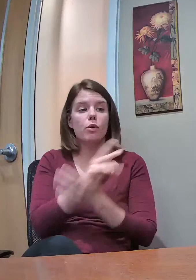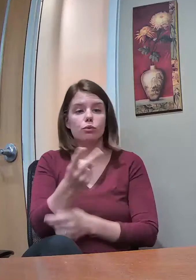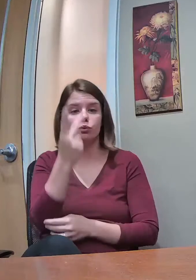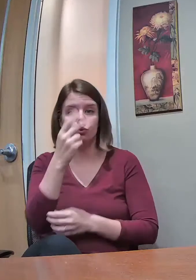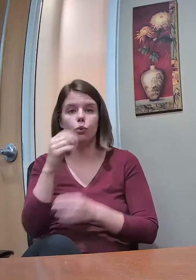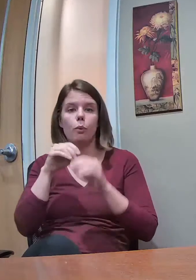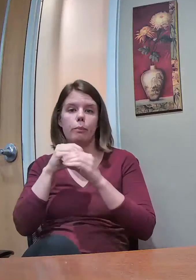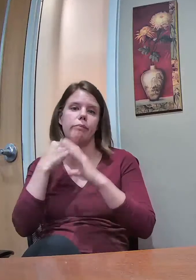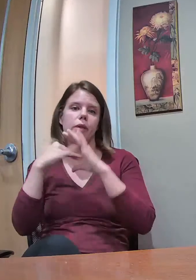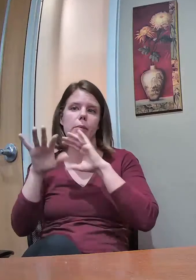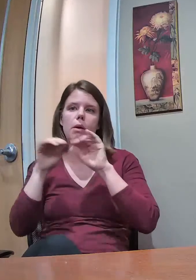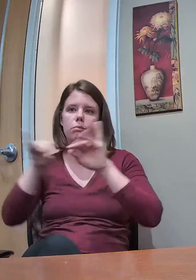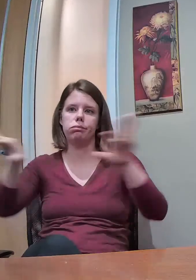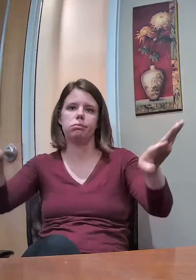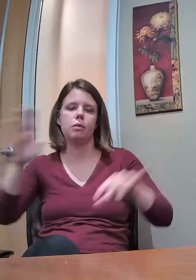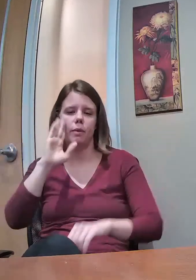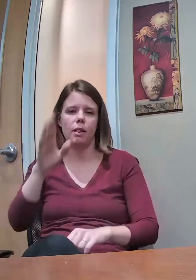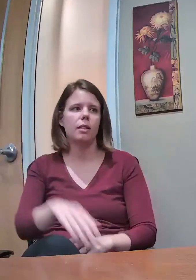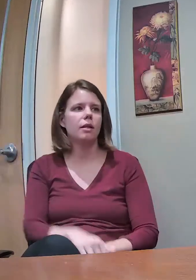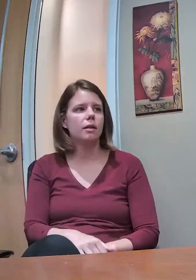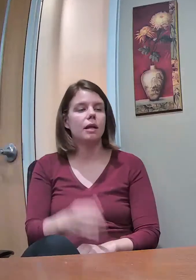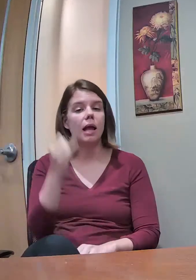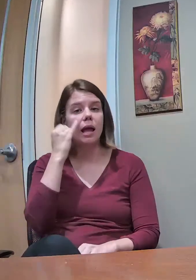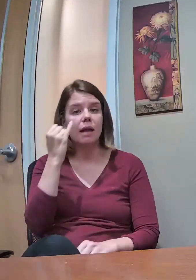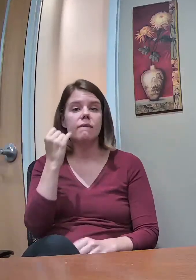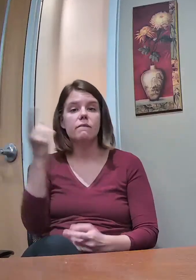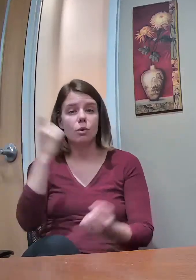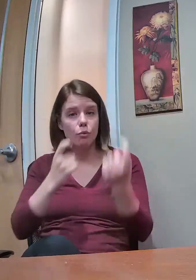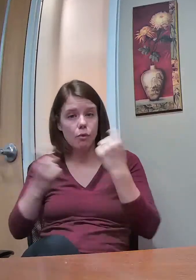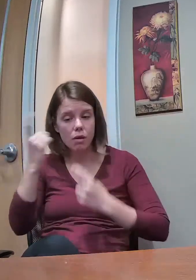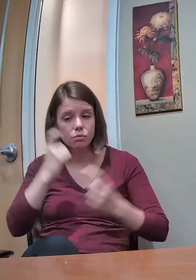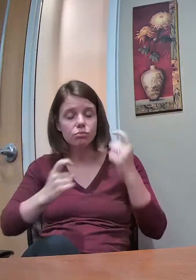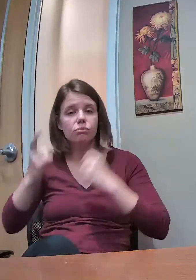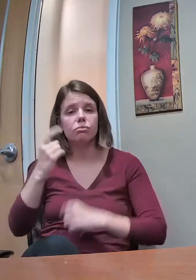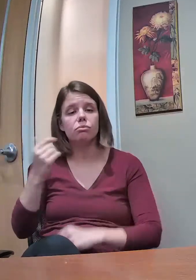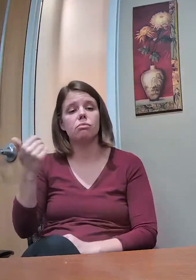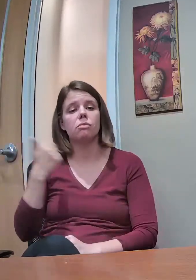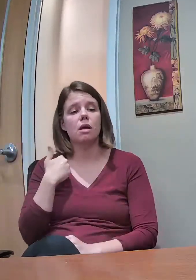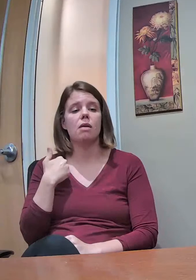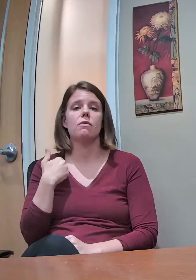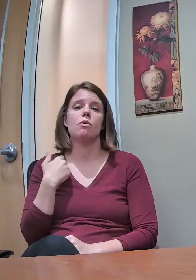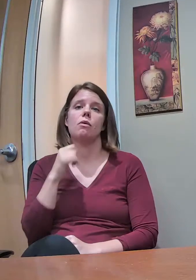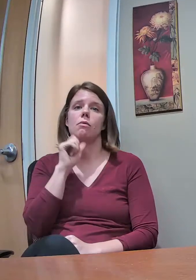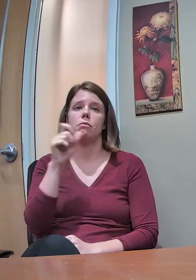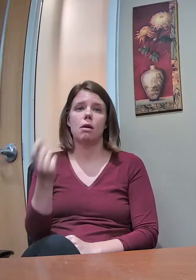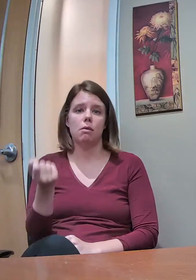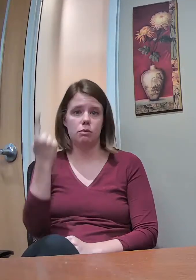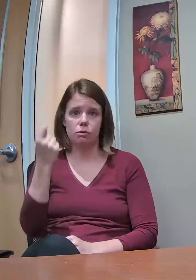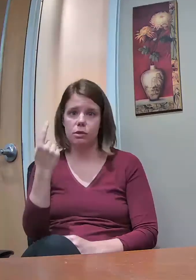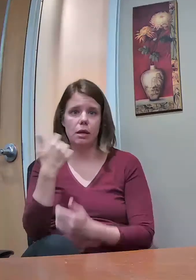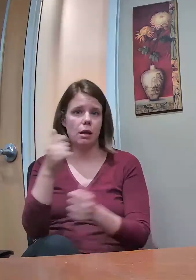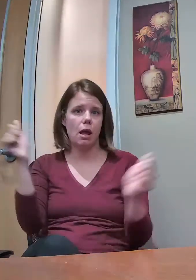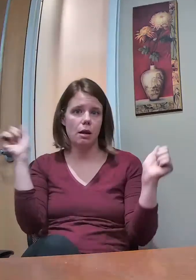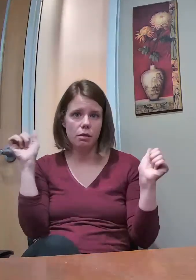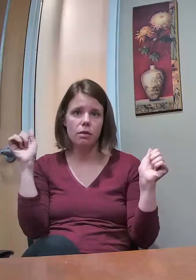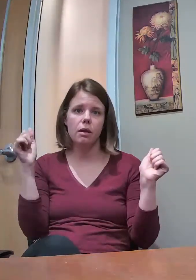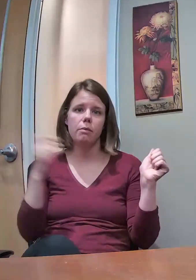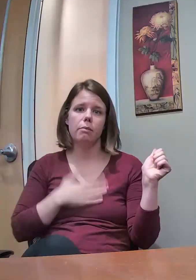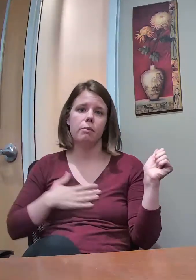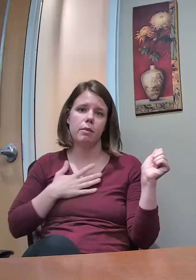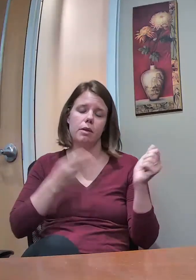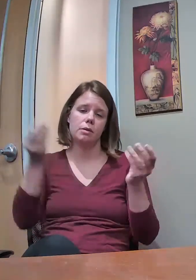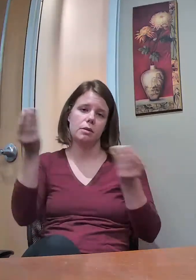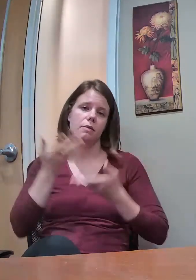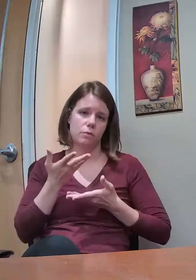understand as you've read it through. If you have any questions or don't understand anything, please let